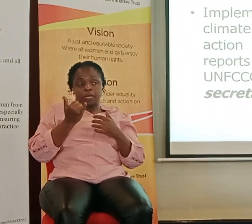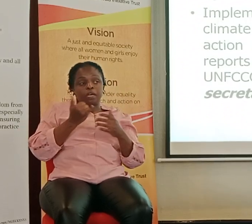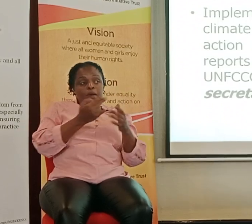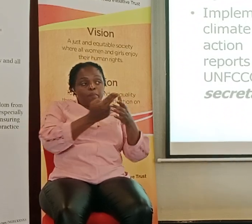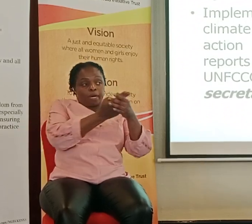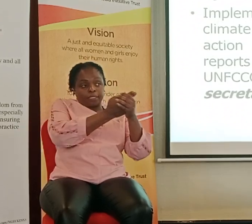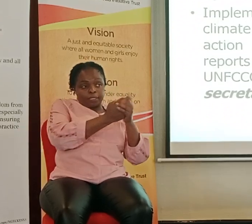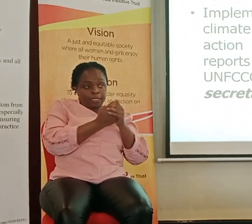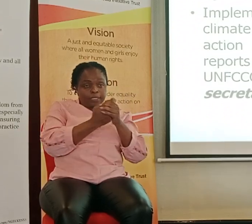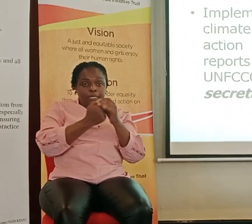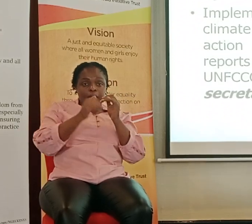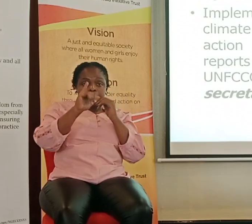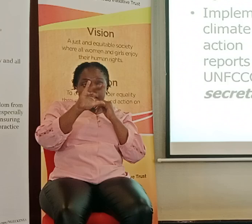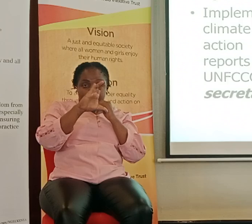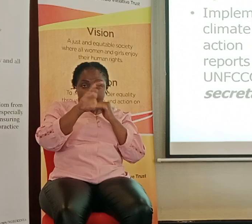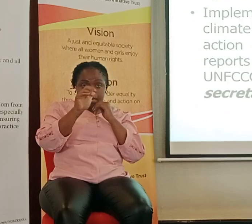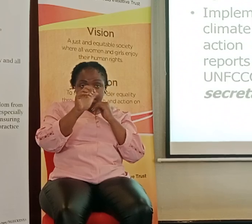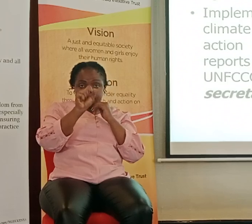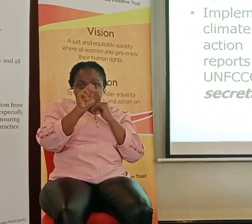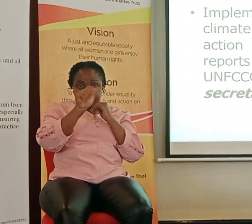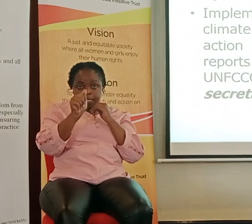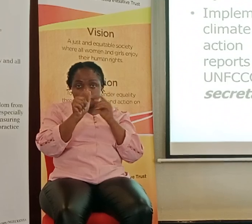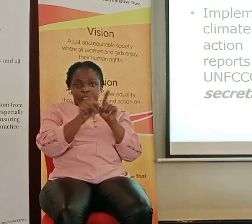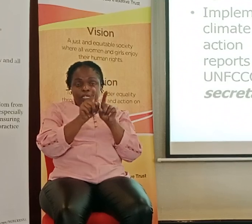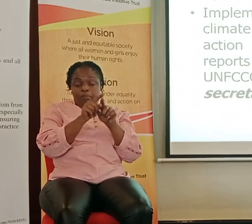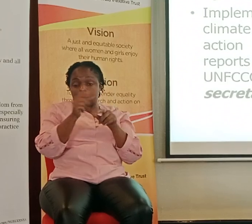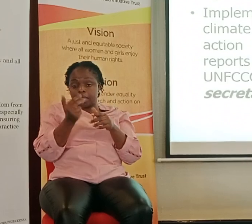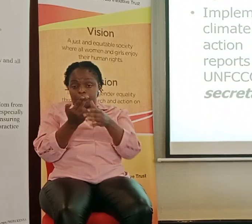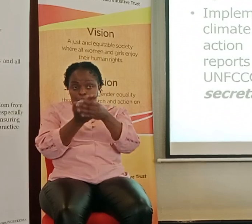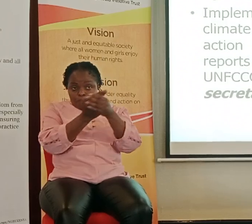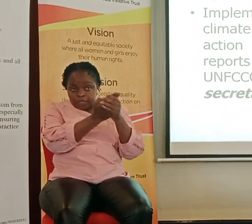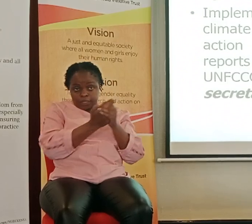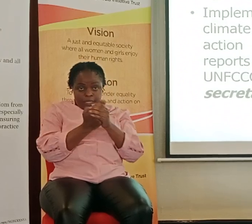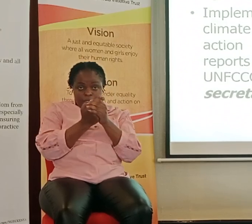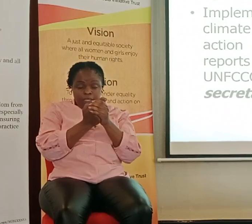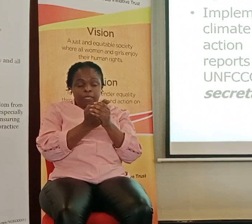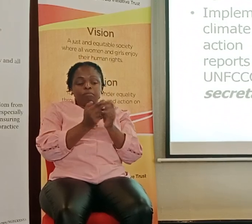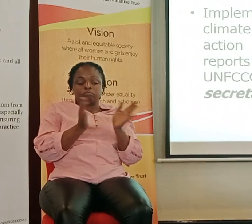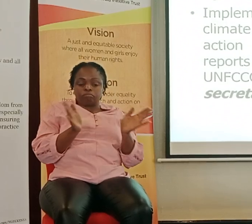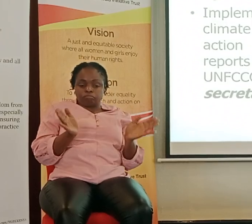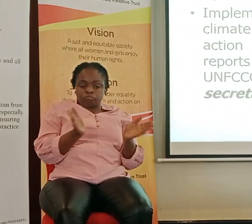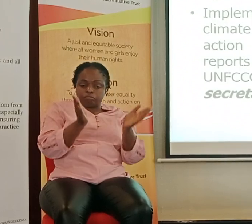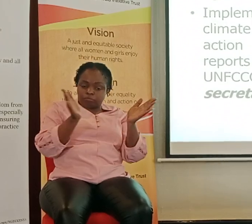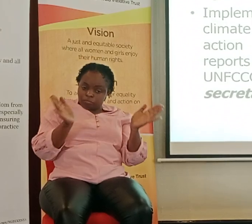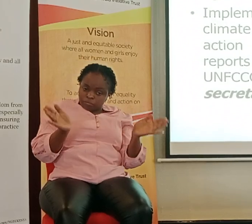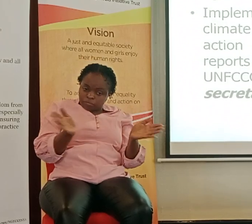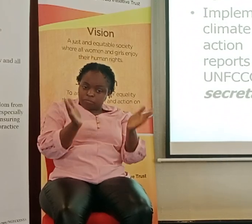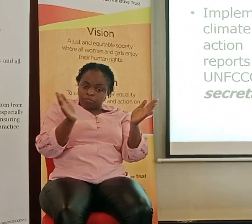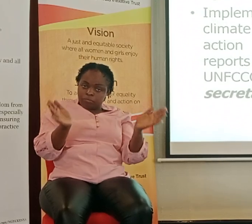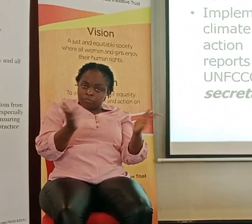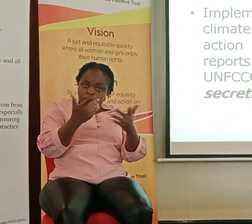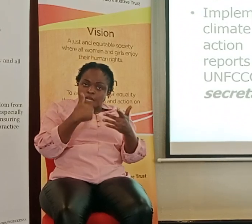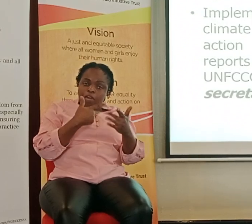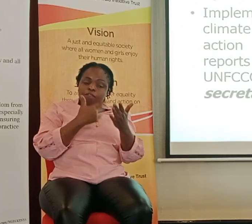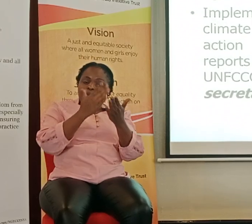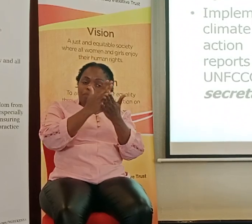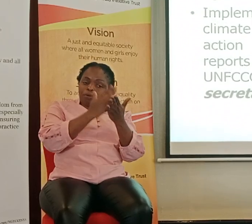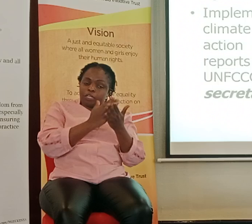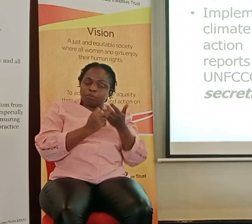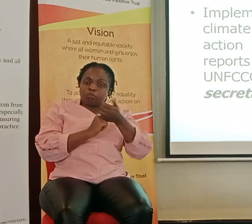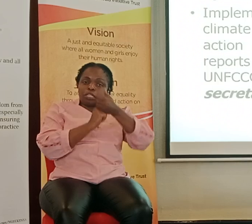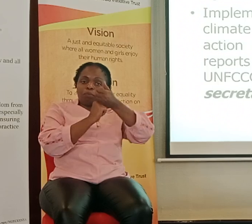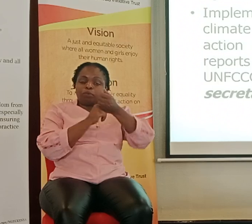partners, ICASA, and some other partners have been encouraging, they have a program to support women